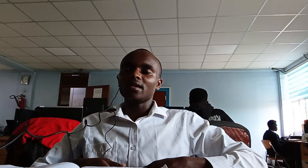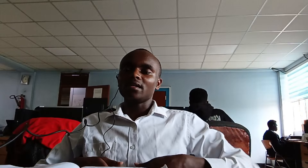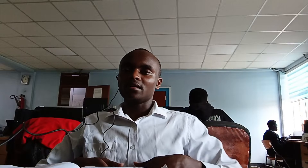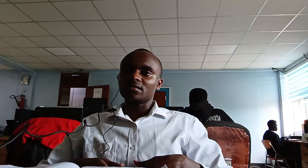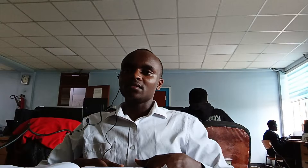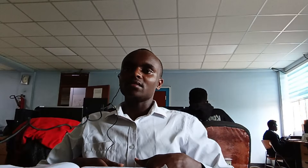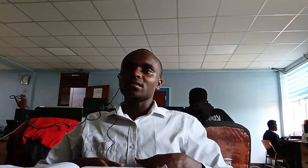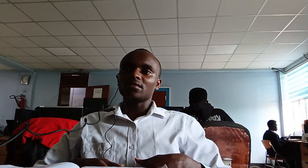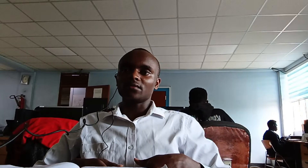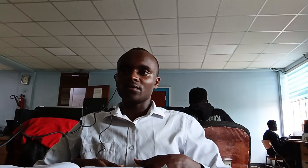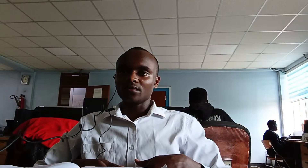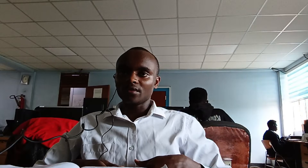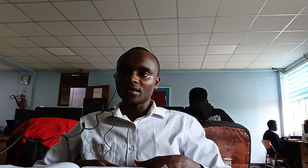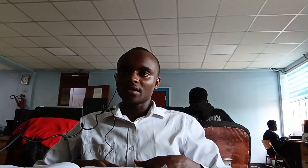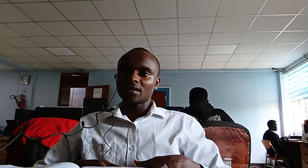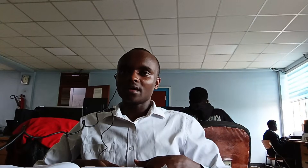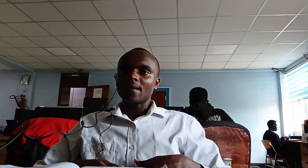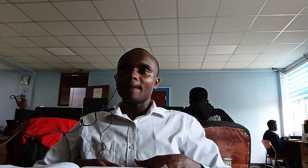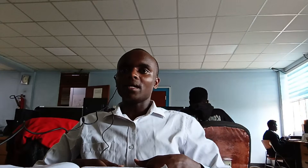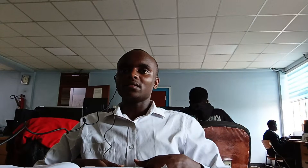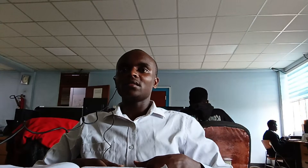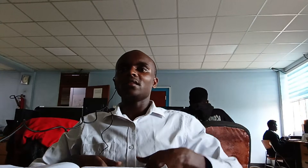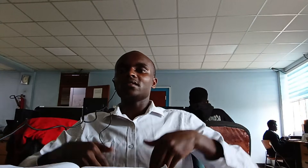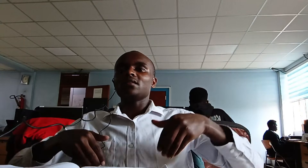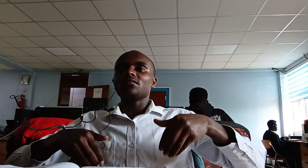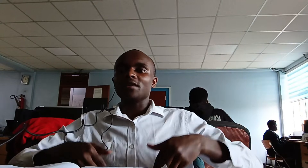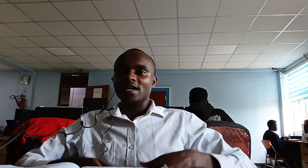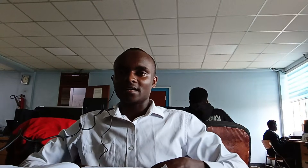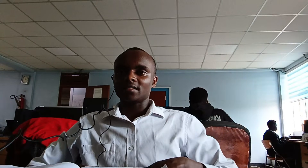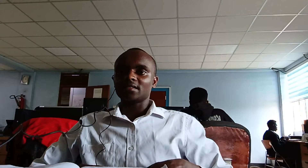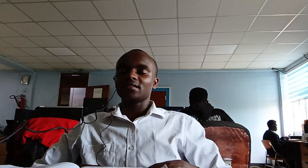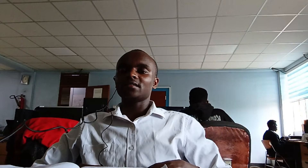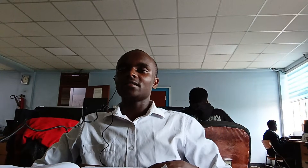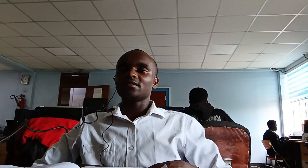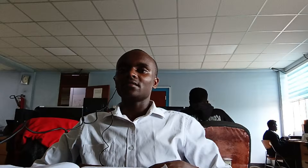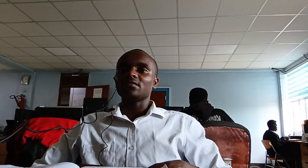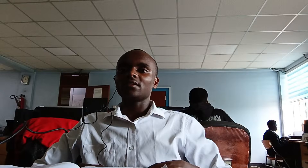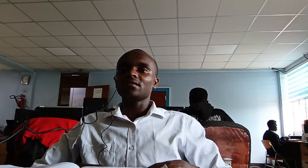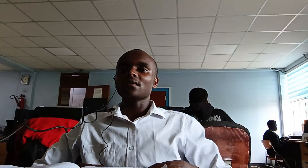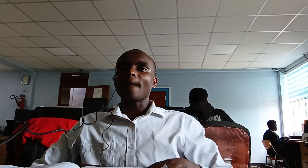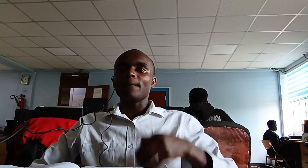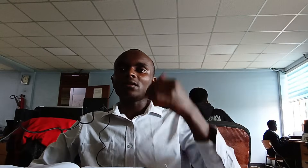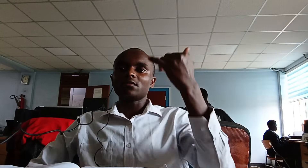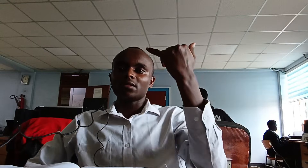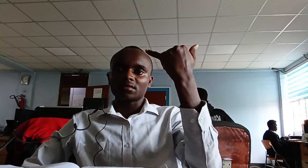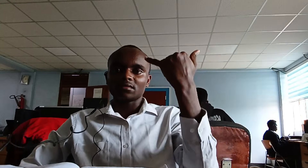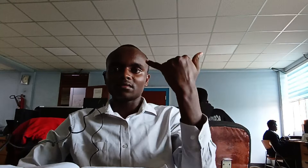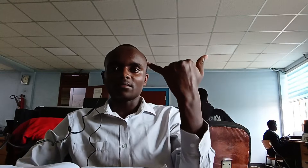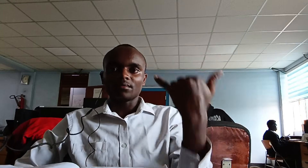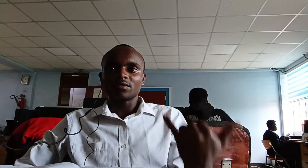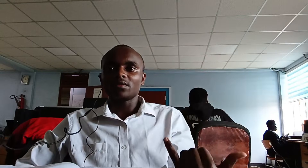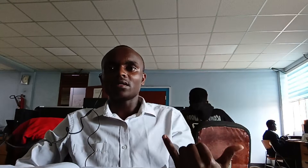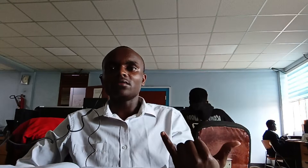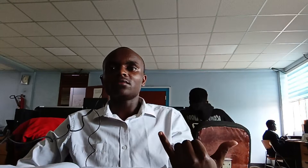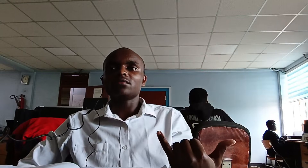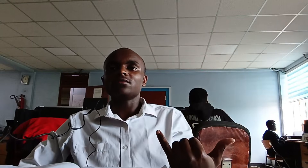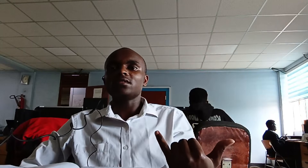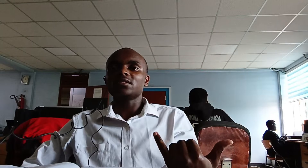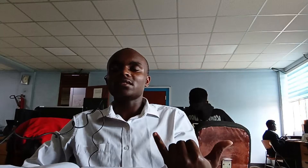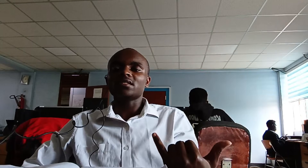Yes, it's the sign for youth, but still the sign for young. Okay, but this one you can also use it, the sign for